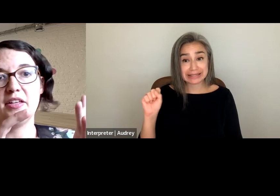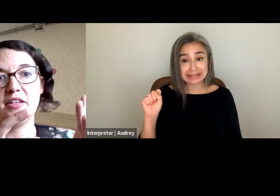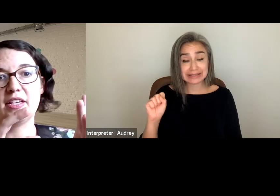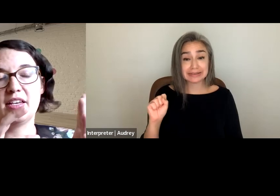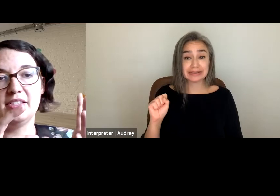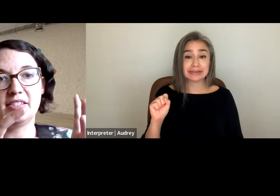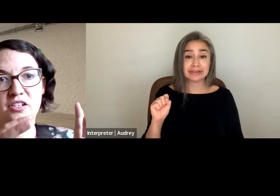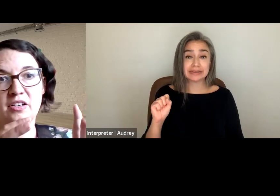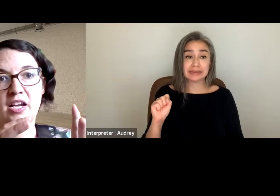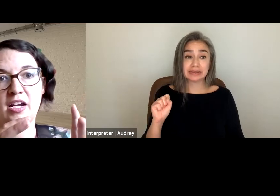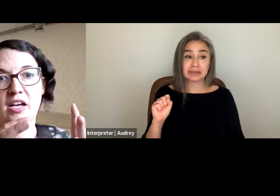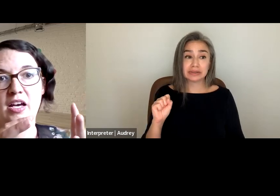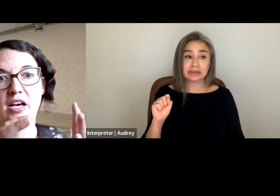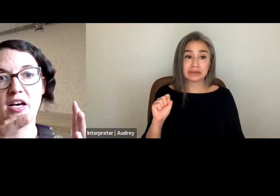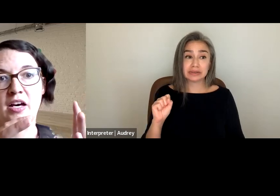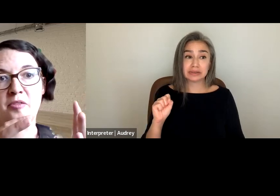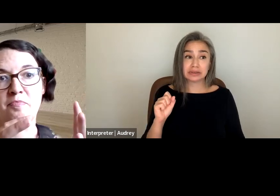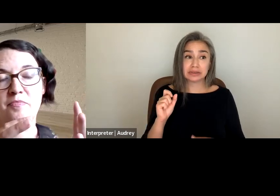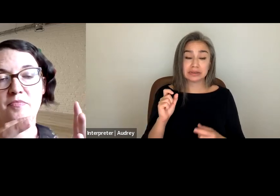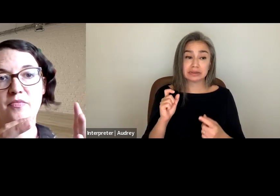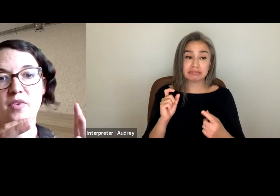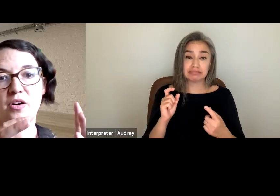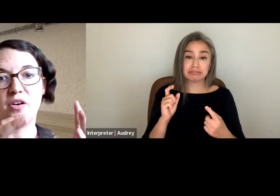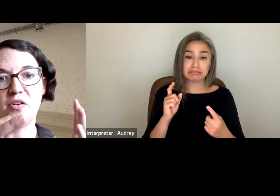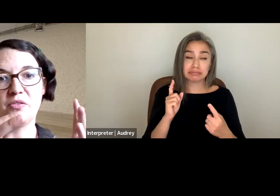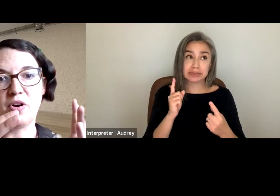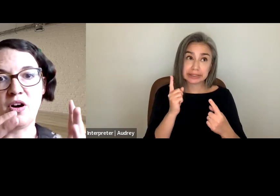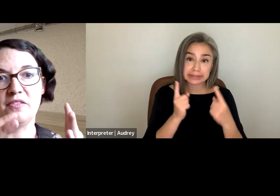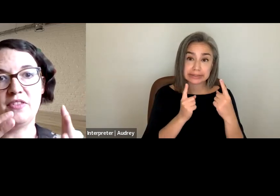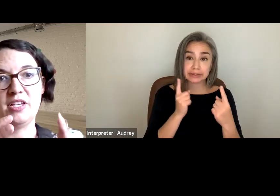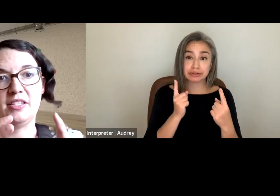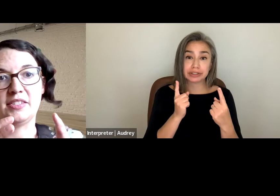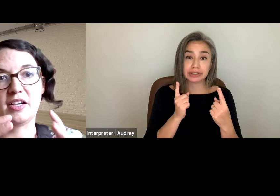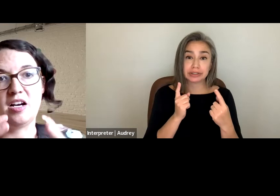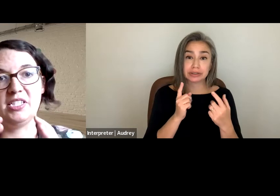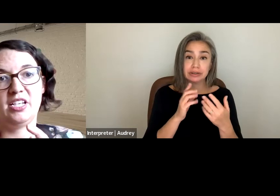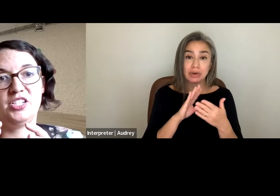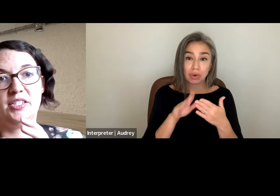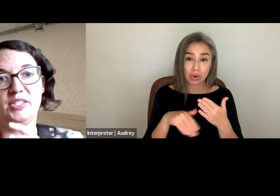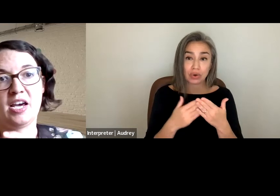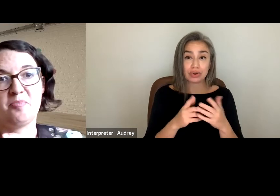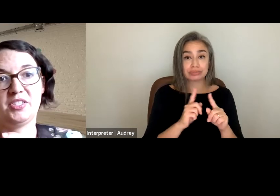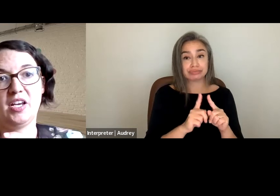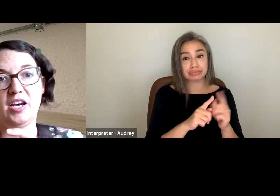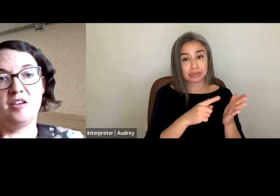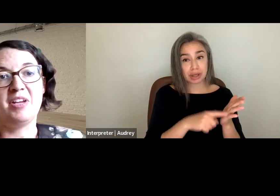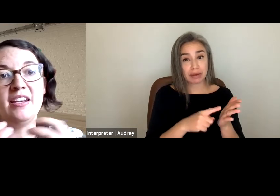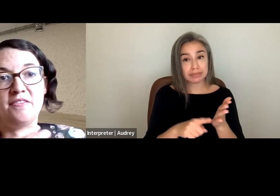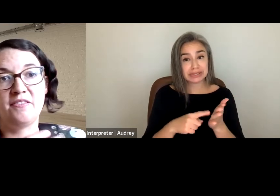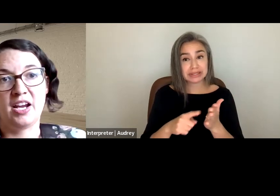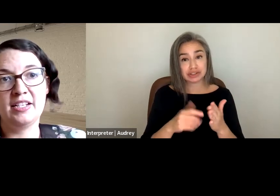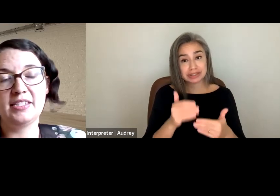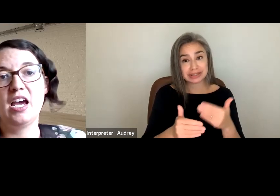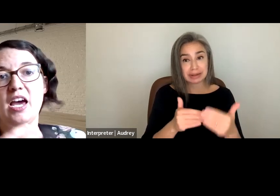are considering all of these compensation steps